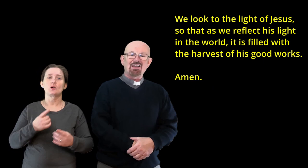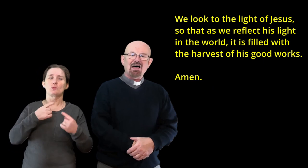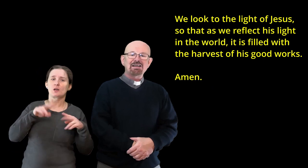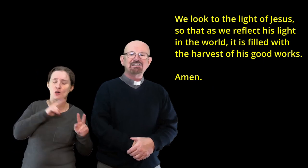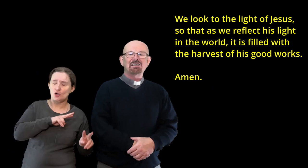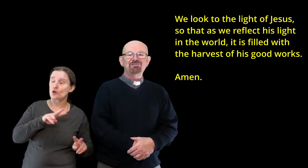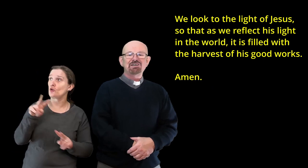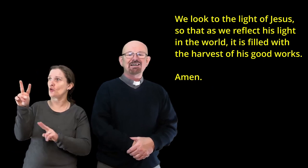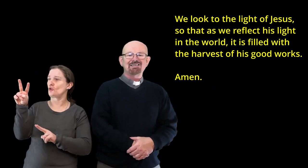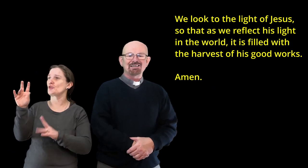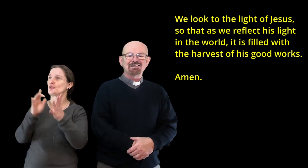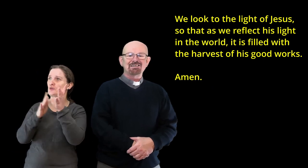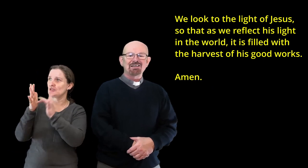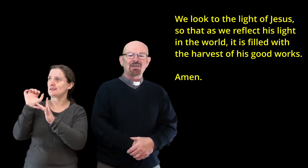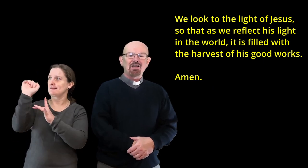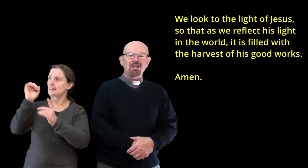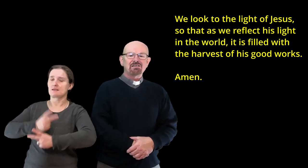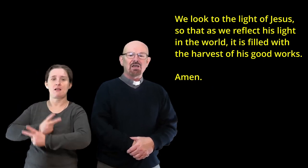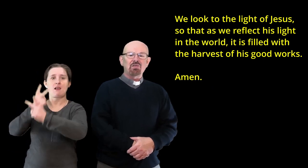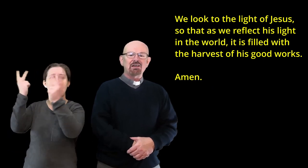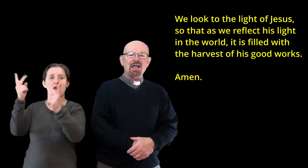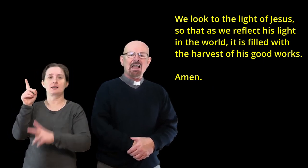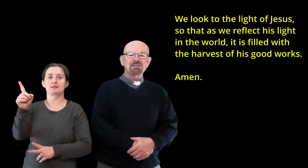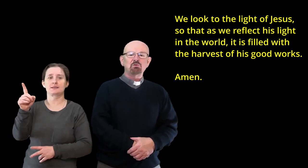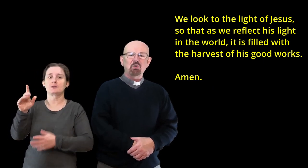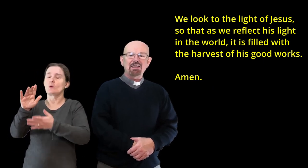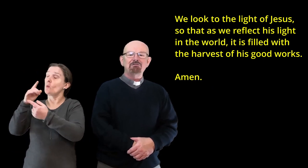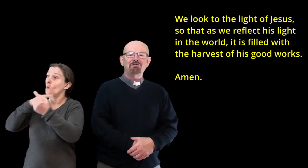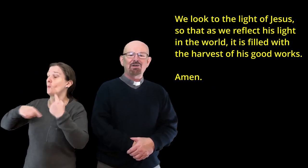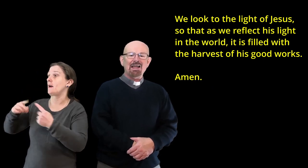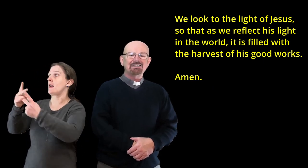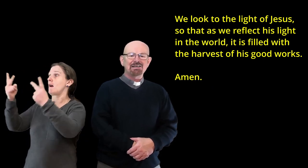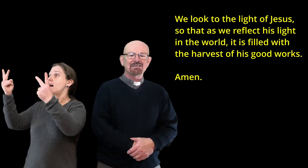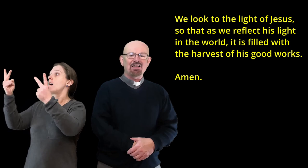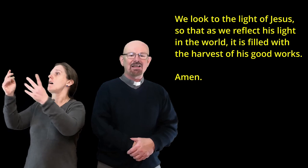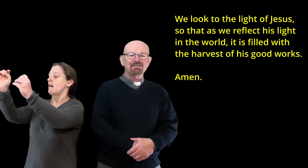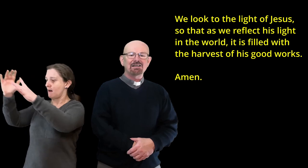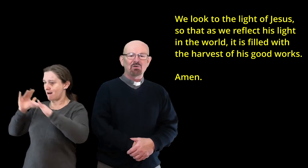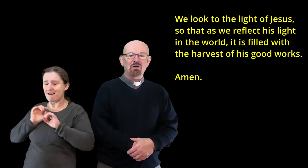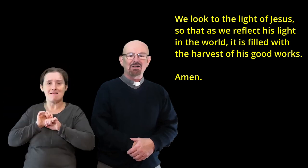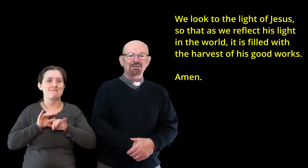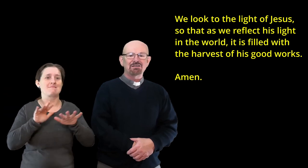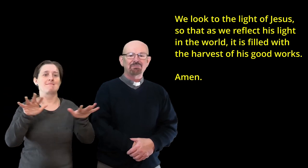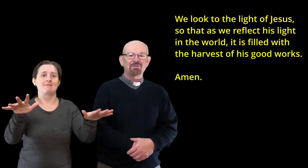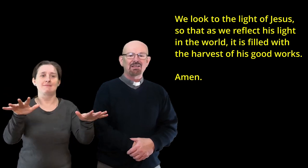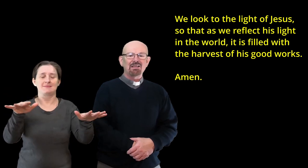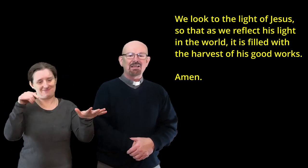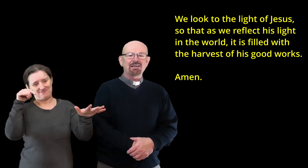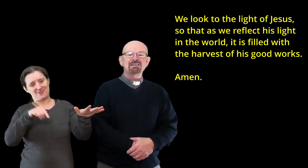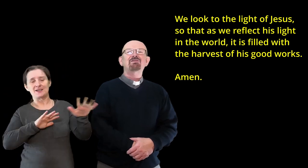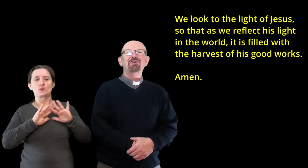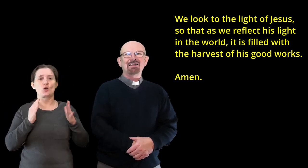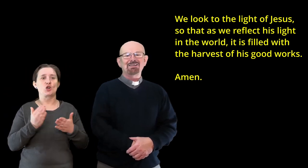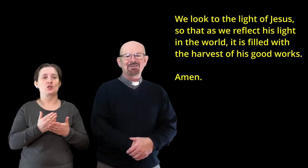the light of Jesus so that as we reflect his light in the world,